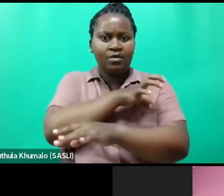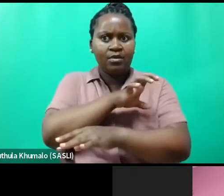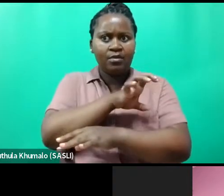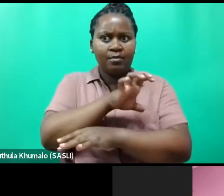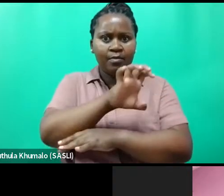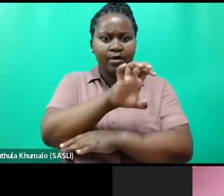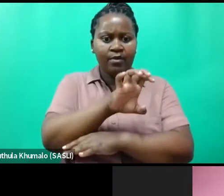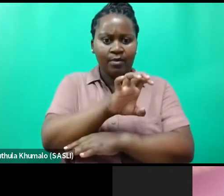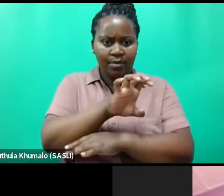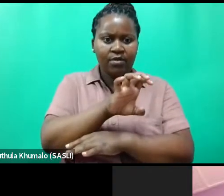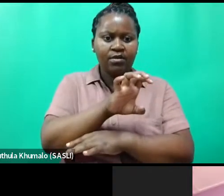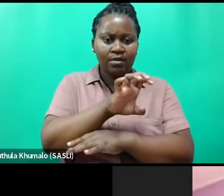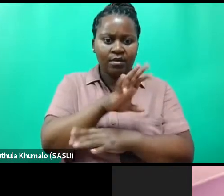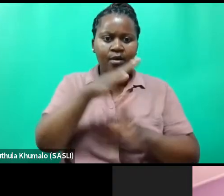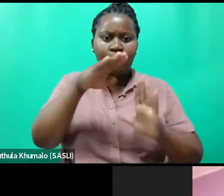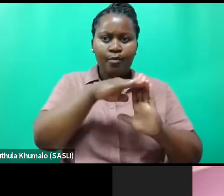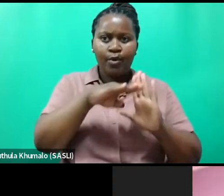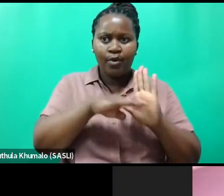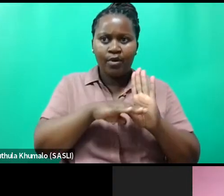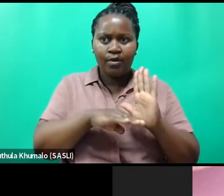SHOPI,